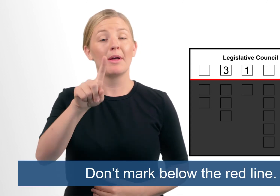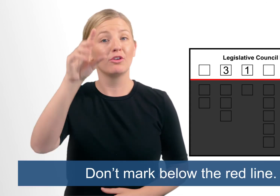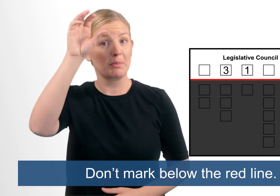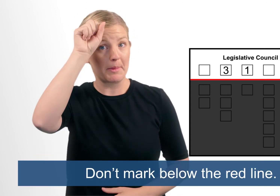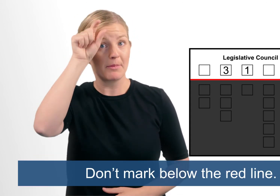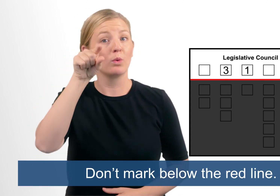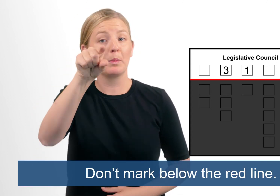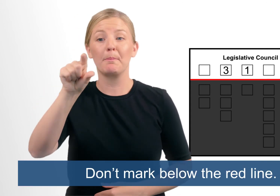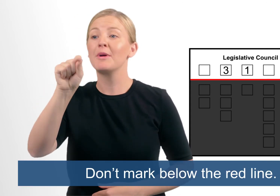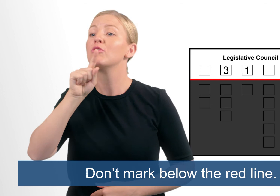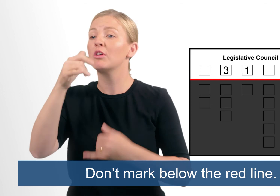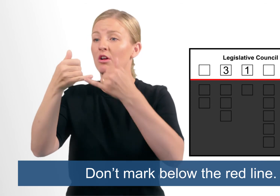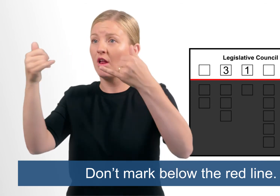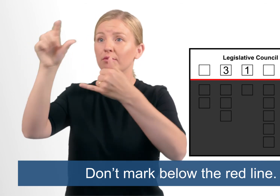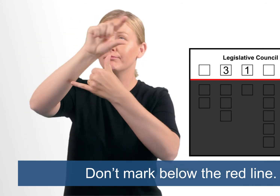Don't mark below the red line.